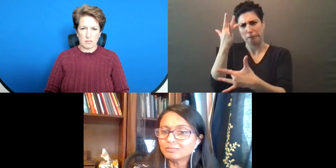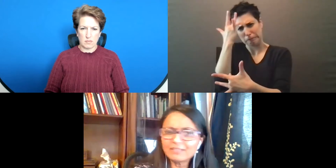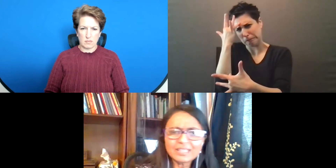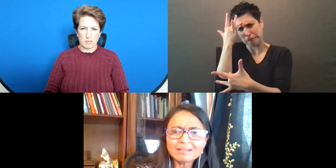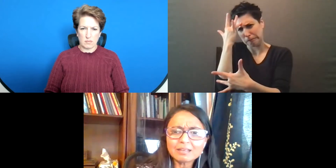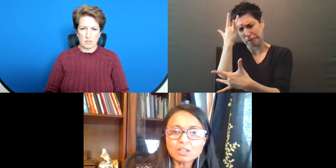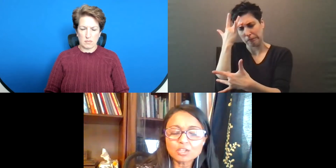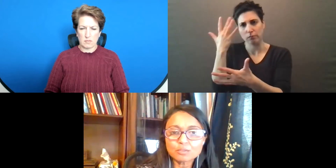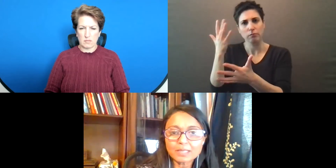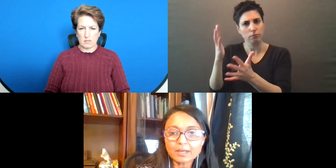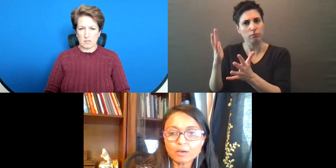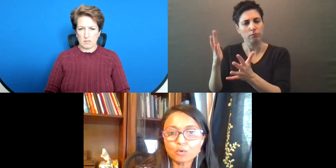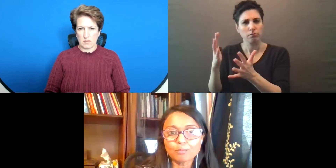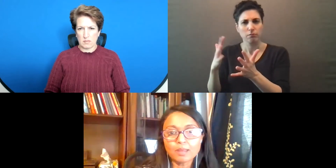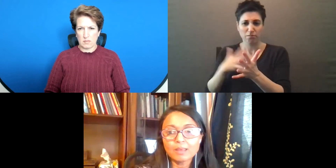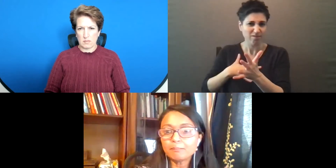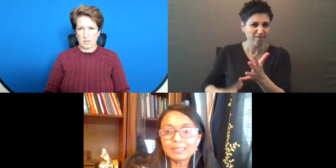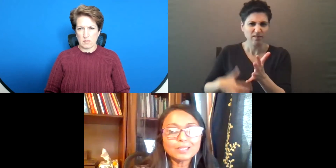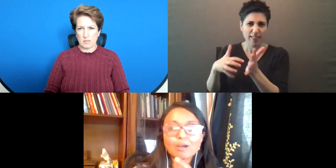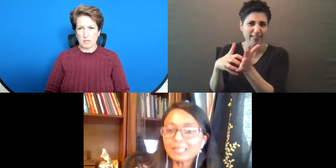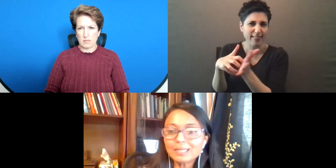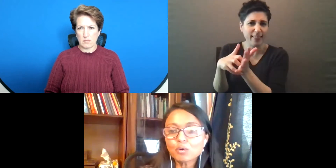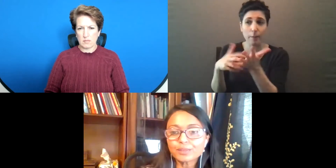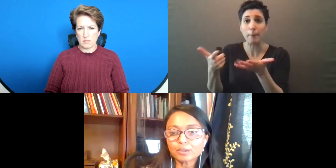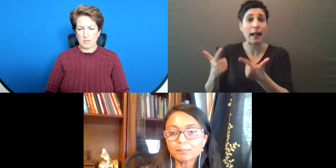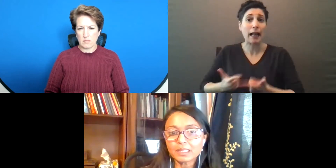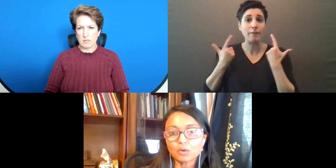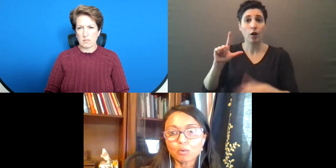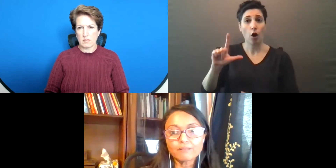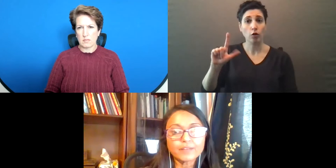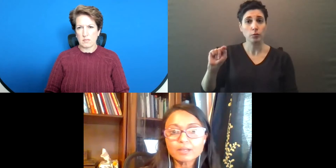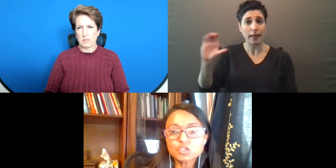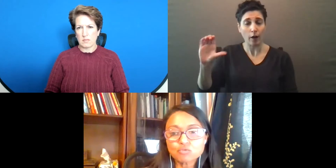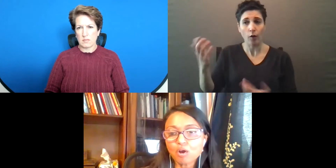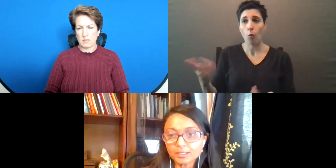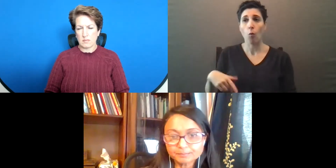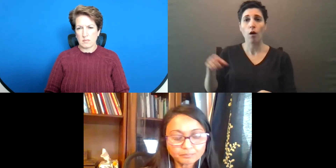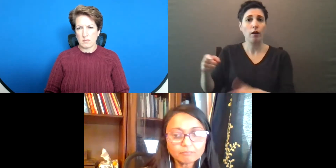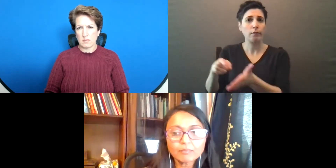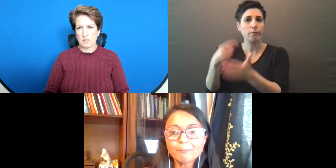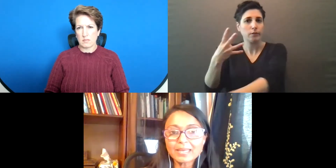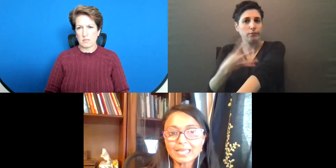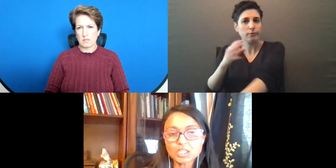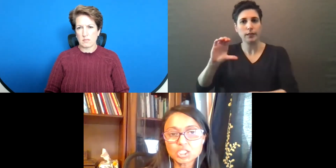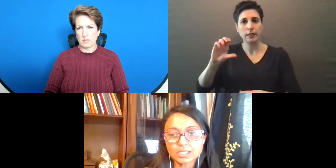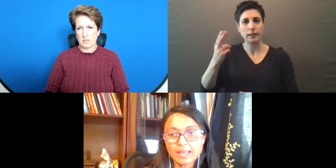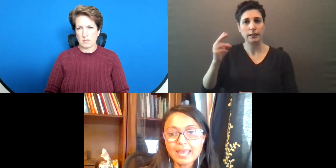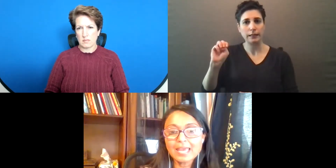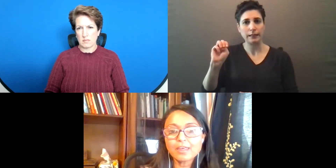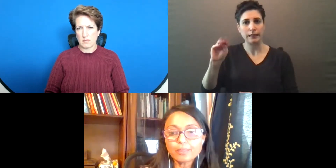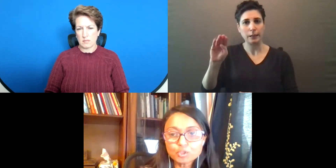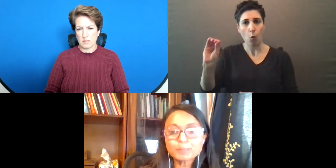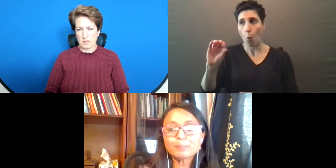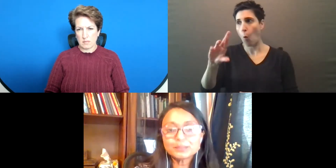vulnerable, living in a long-term care home, being on chemotherapy or a very strong